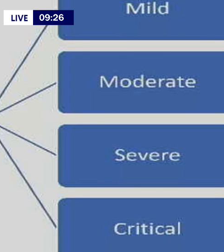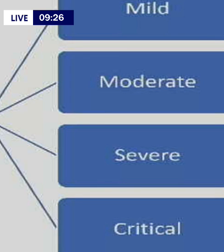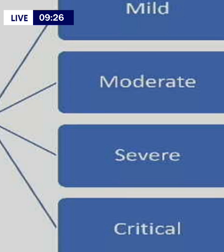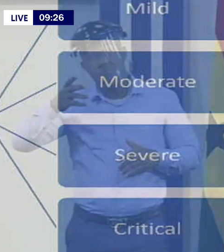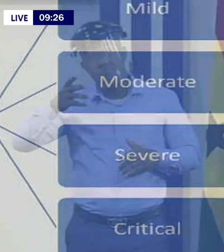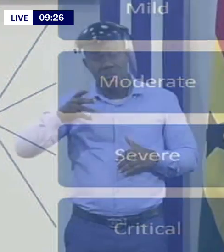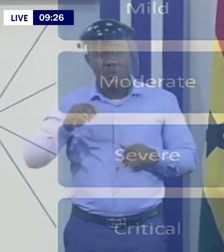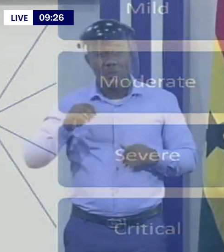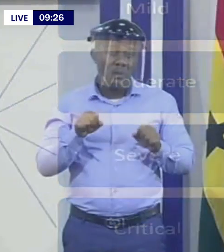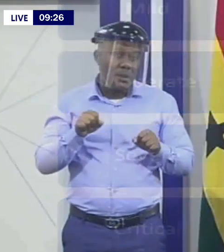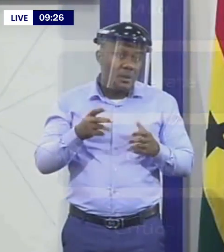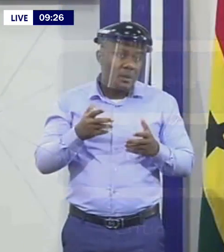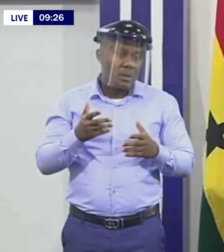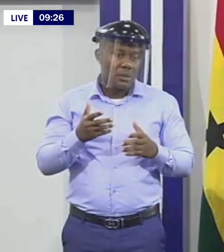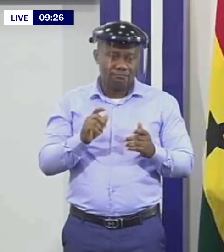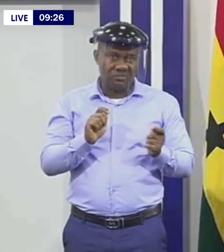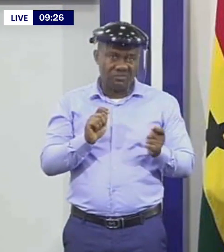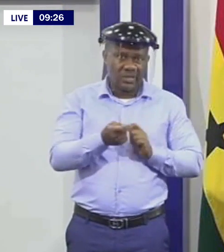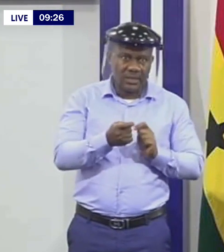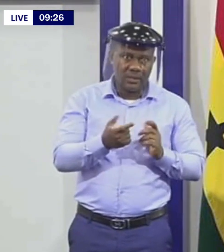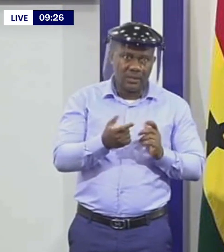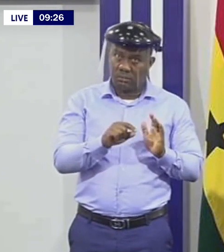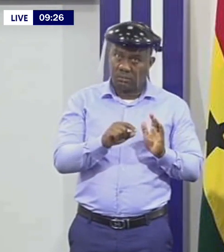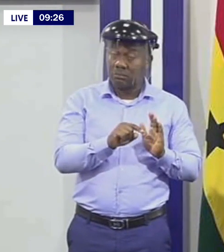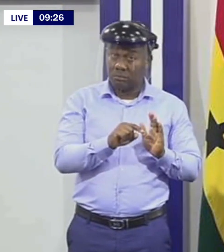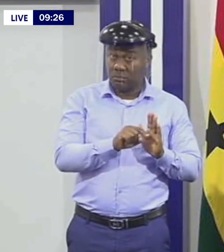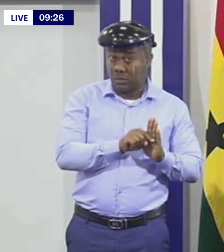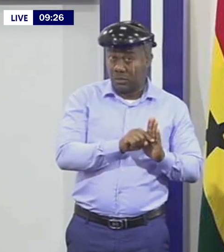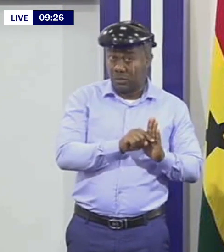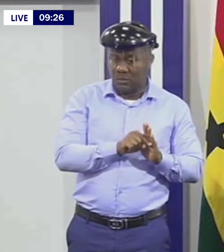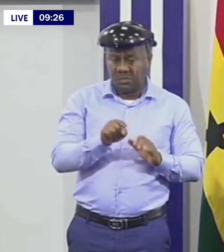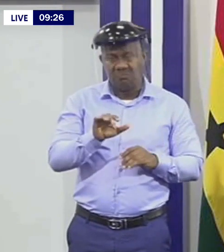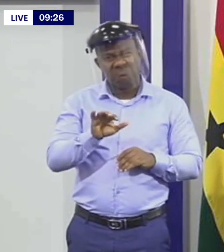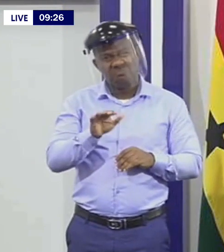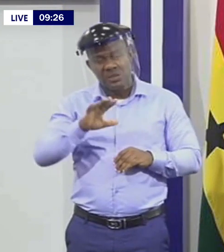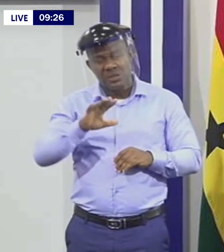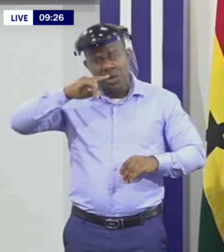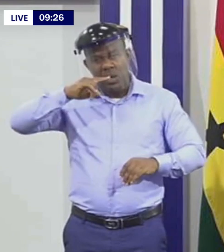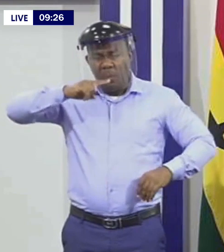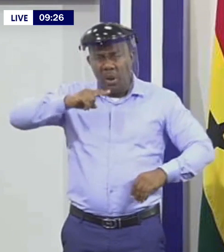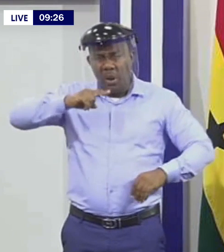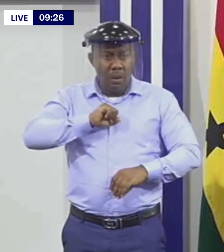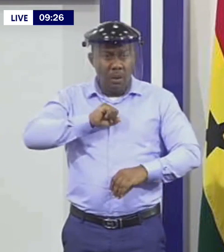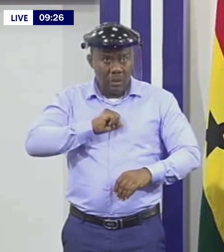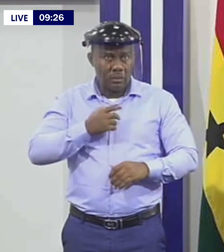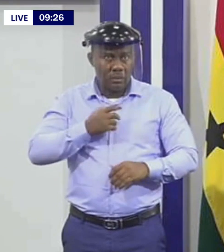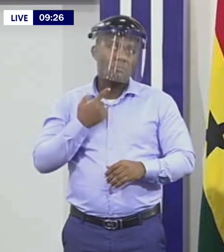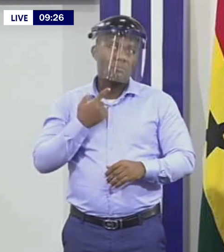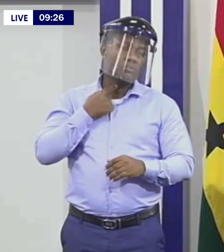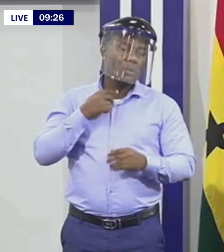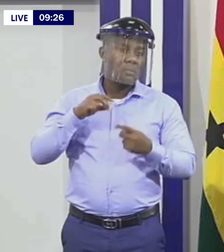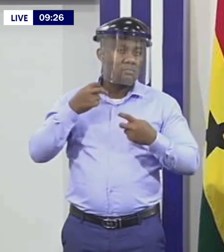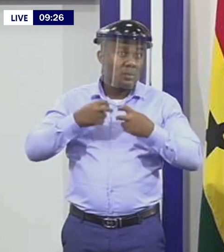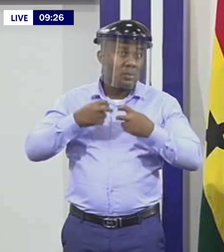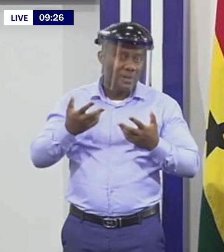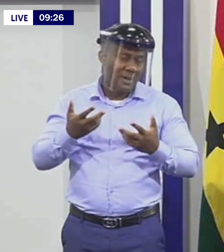to non-infected. And then also when you are moderate, you can recover, and then a few of them may succumb to